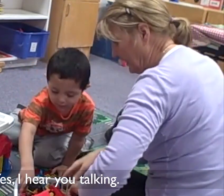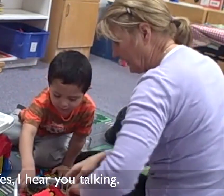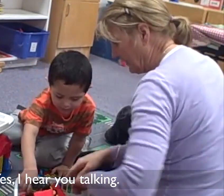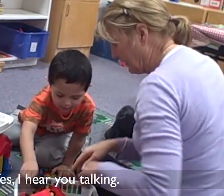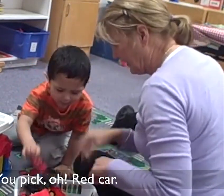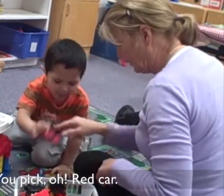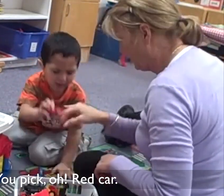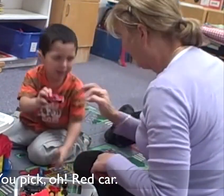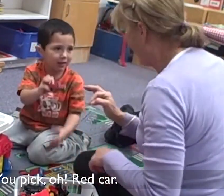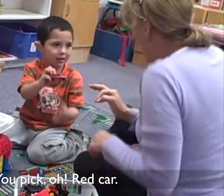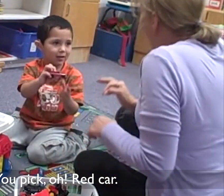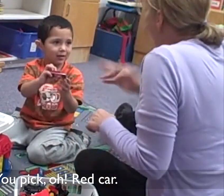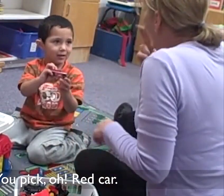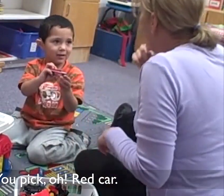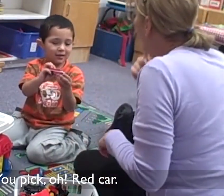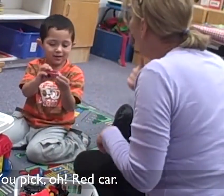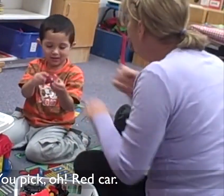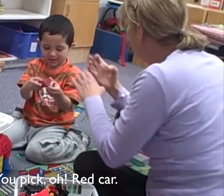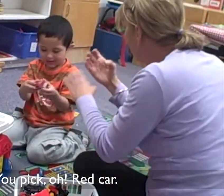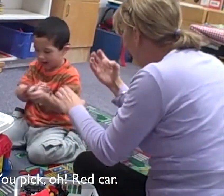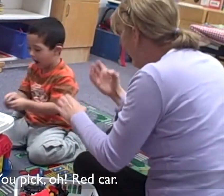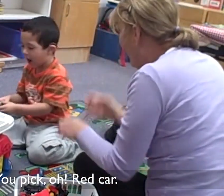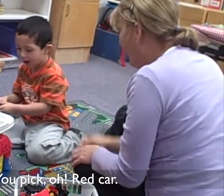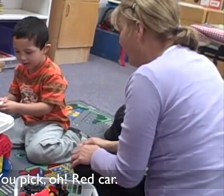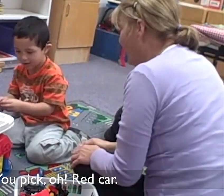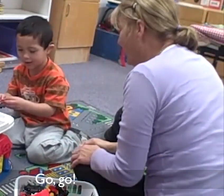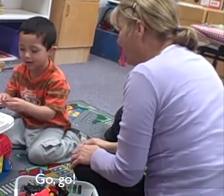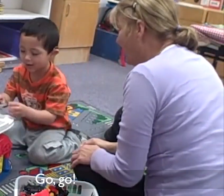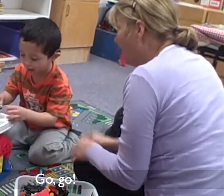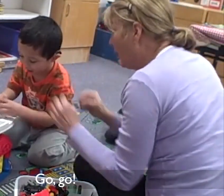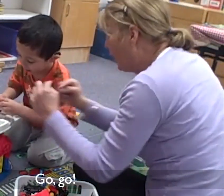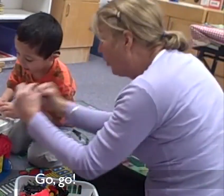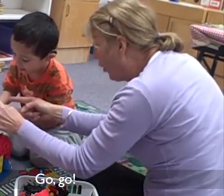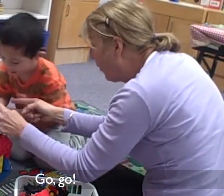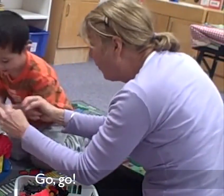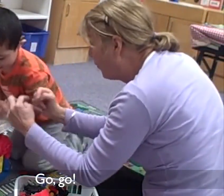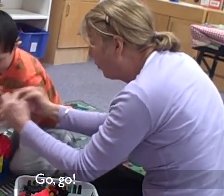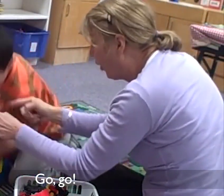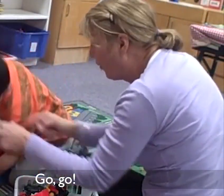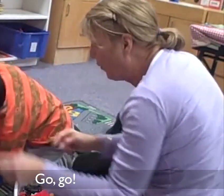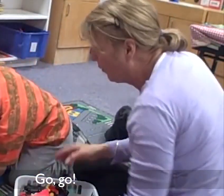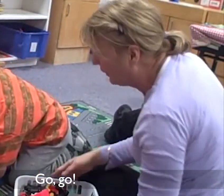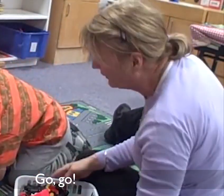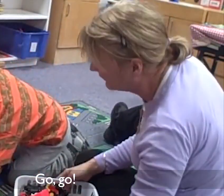talking. You pick, oh, red car. Go, go.